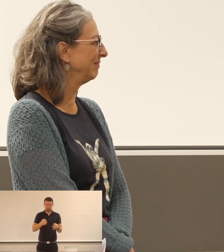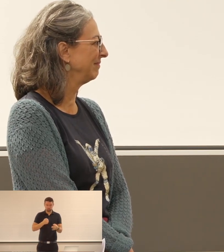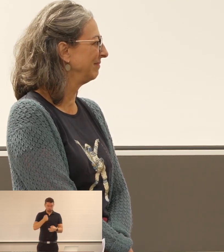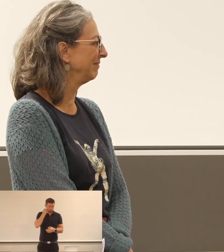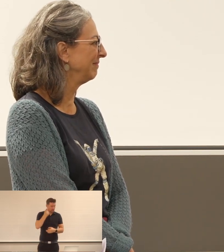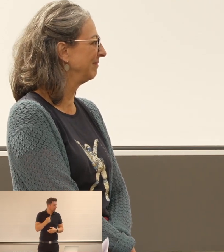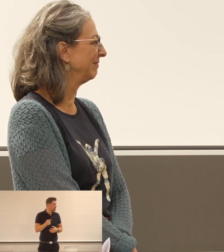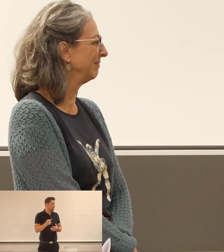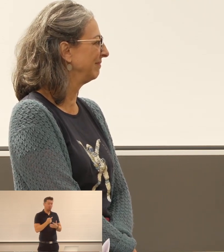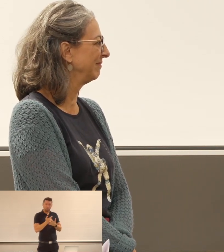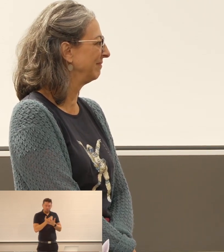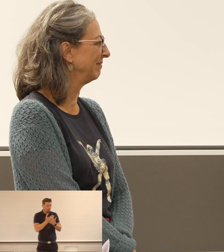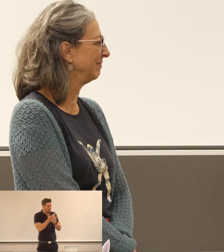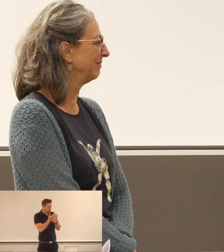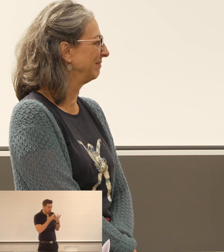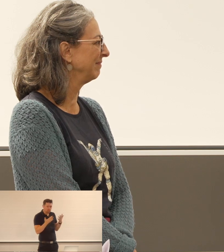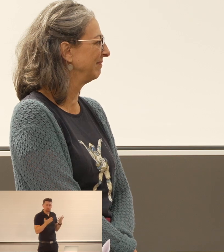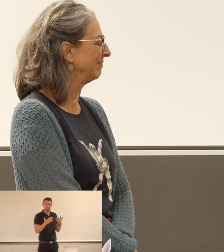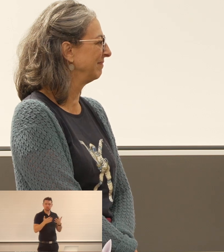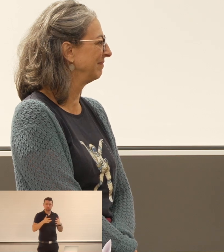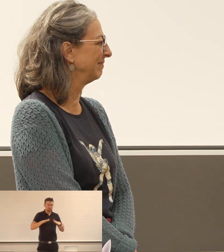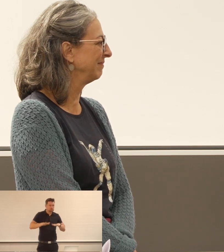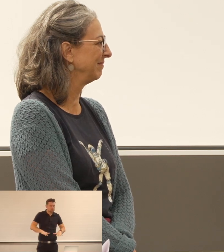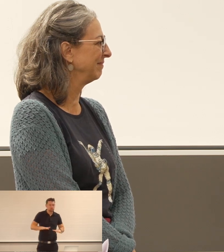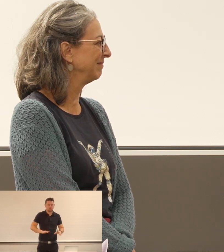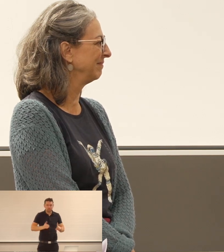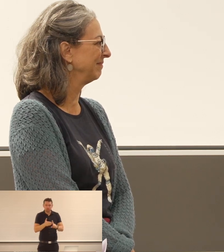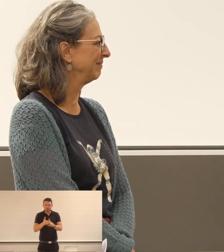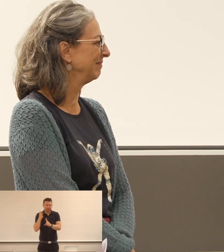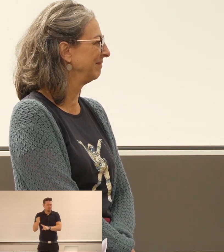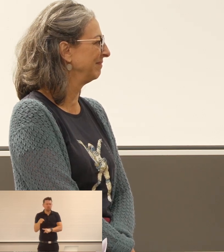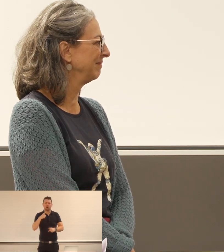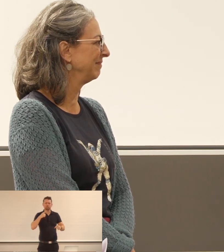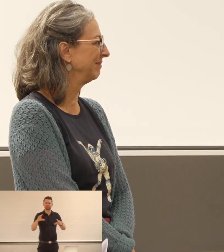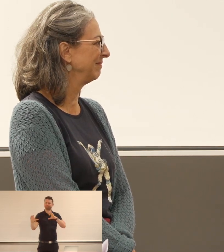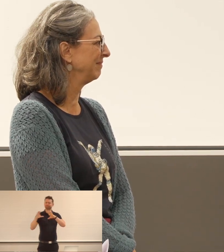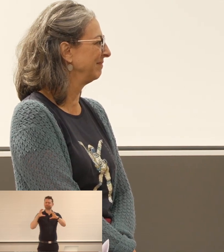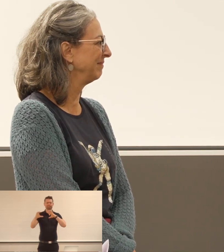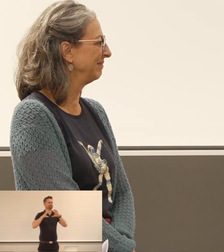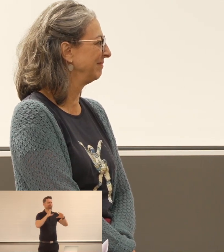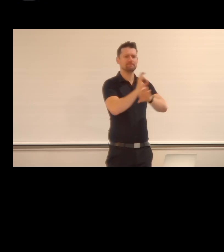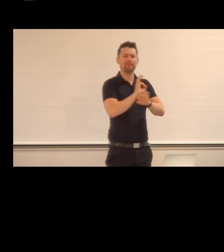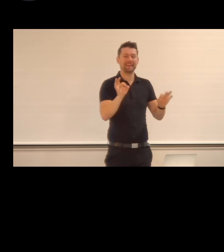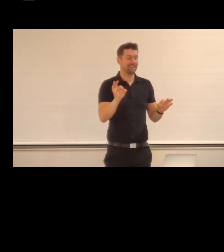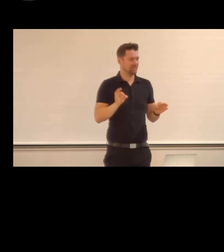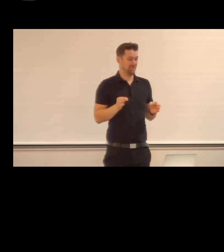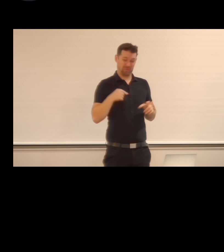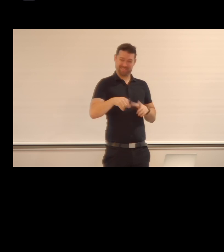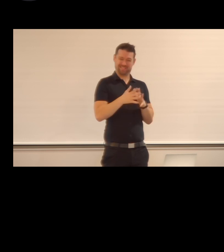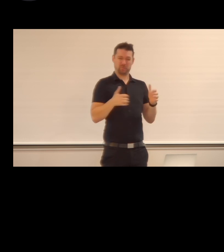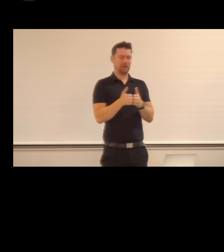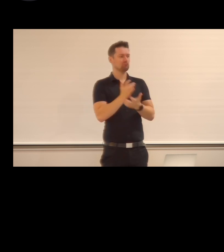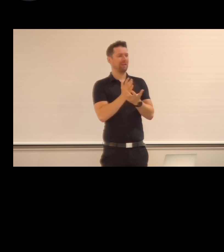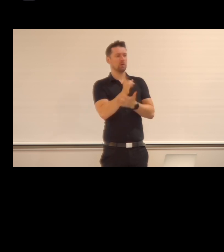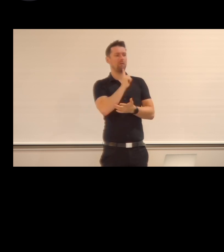many of those missions and there's, you know, no one's talking to each other. So this weekend, it's about exchanging. It would be